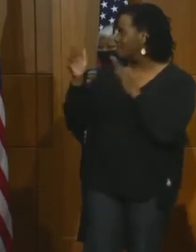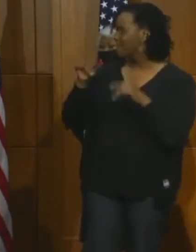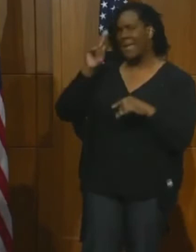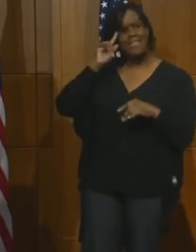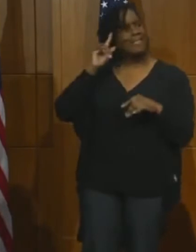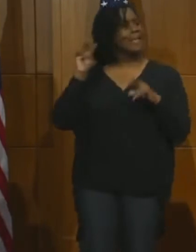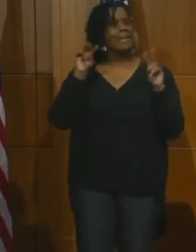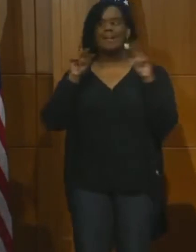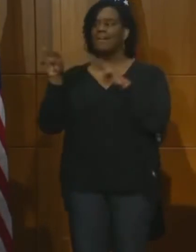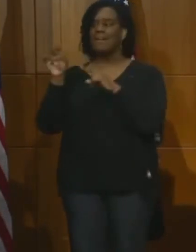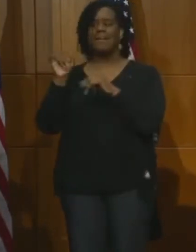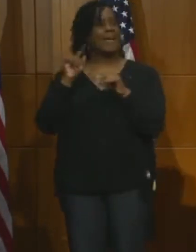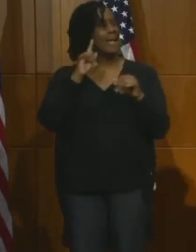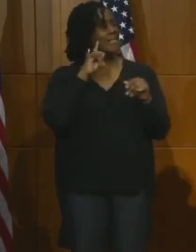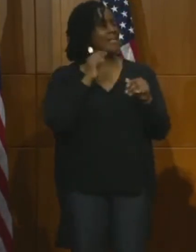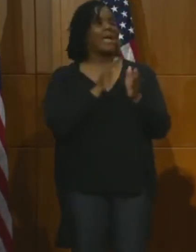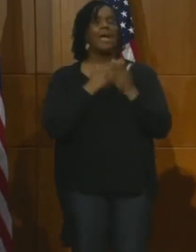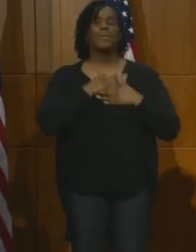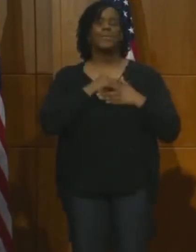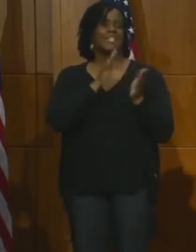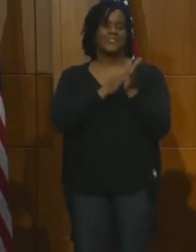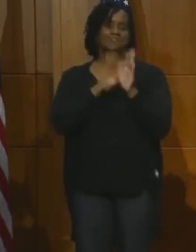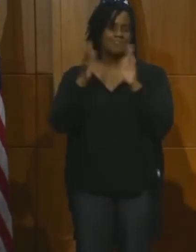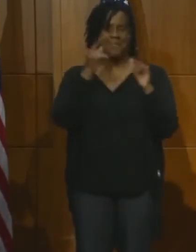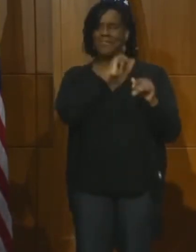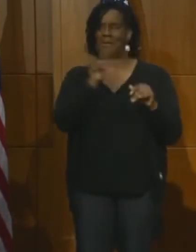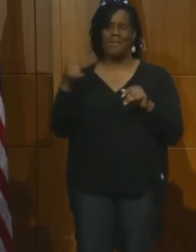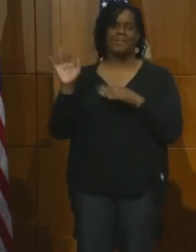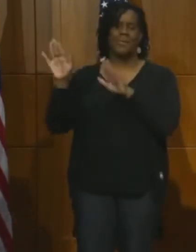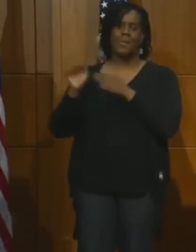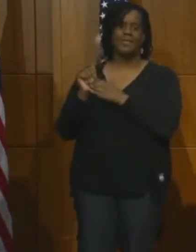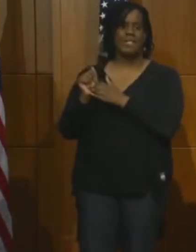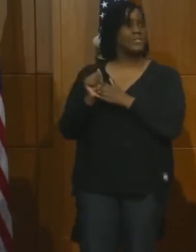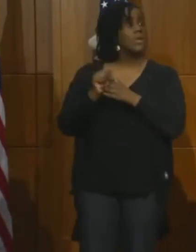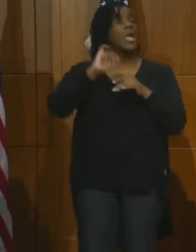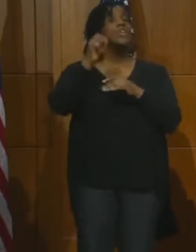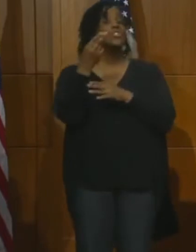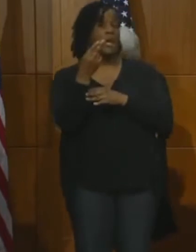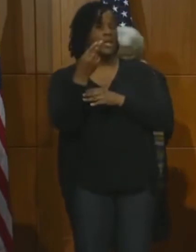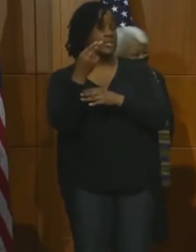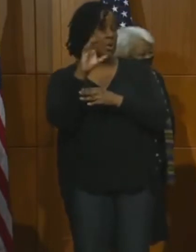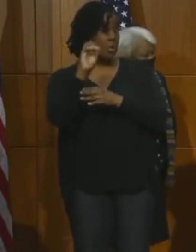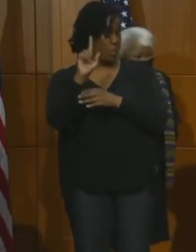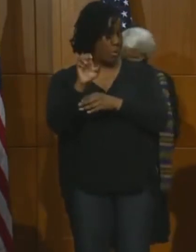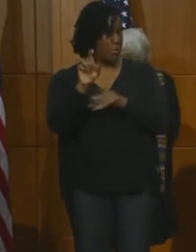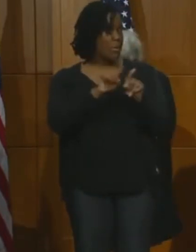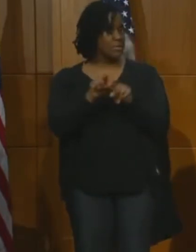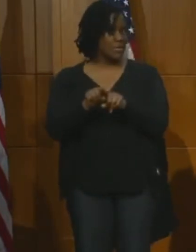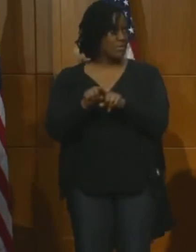probably look around, but I appreciate you giving all of them a hand for their great leadership. And Josh,